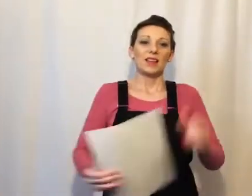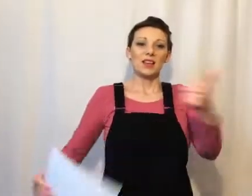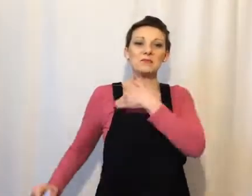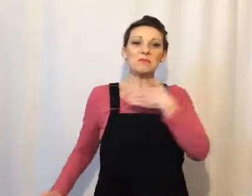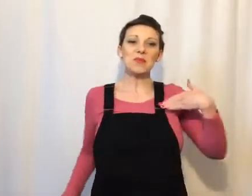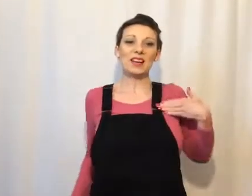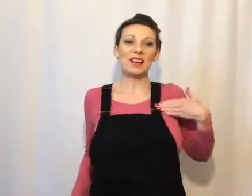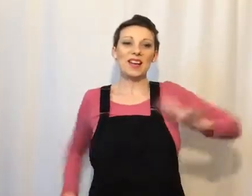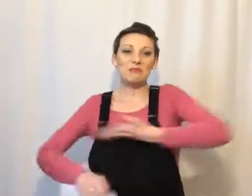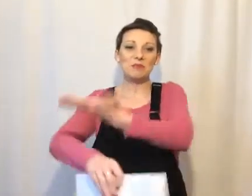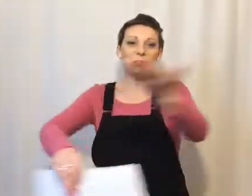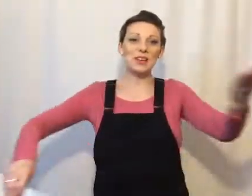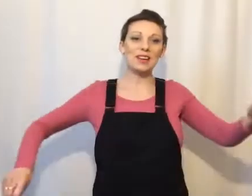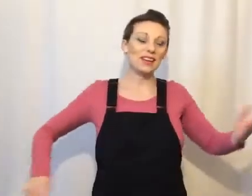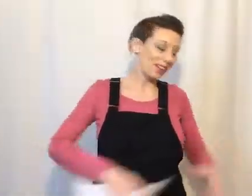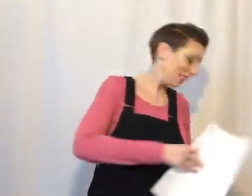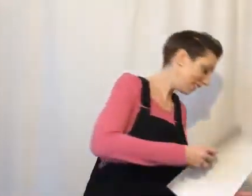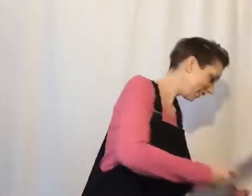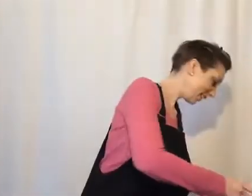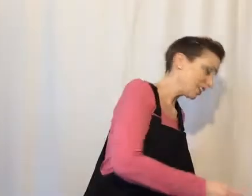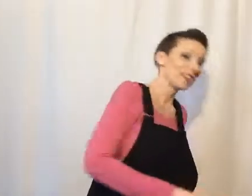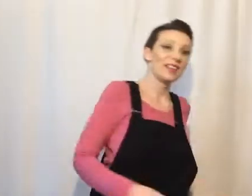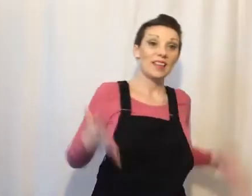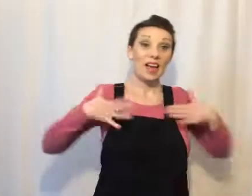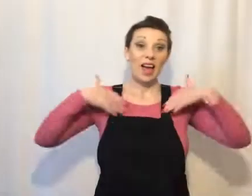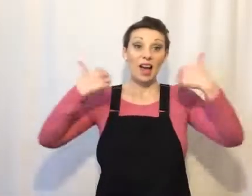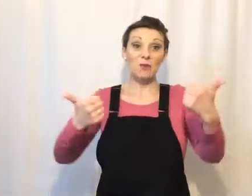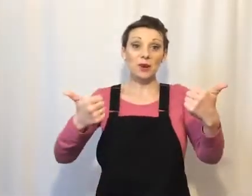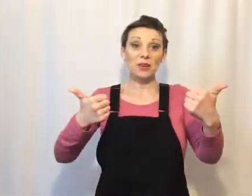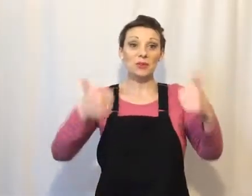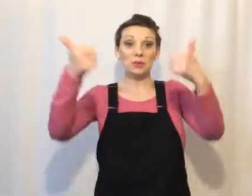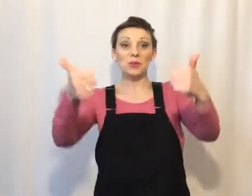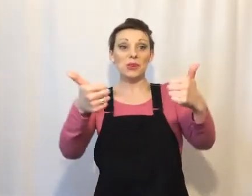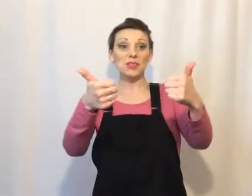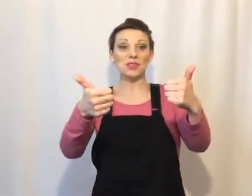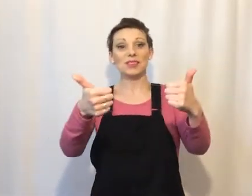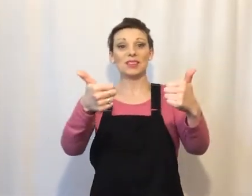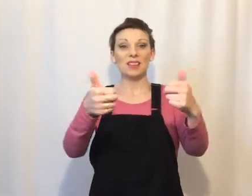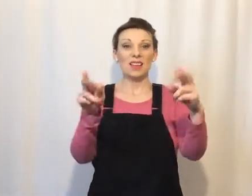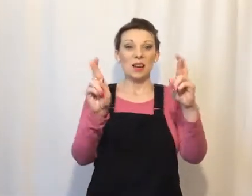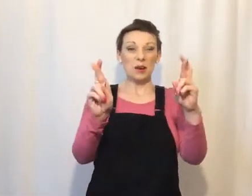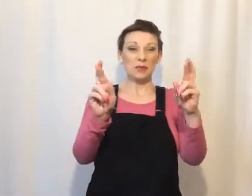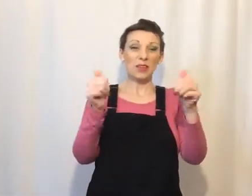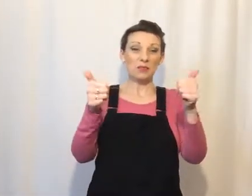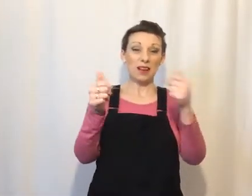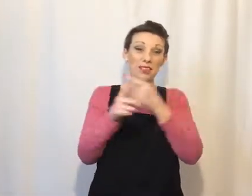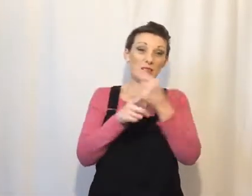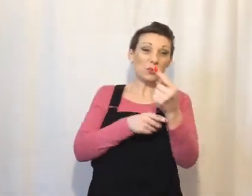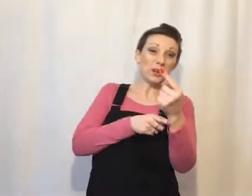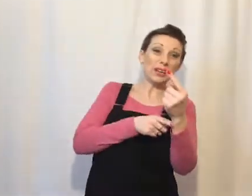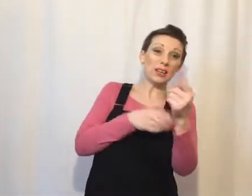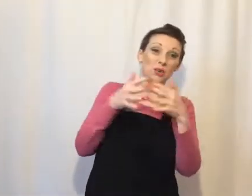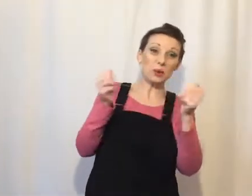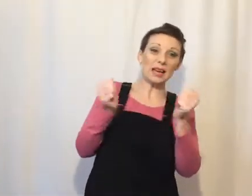Good morning, everybody. How are we all? All good? Hopefully you've had a good week, good